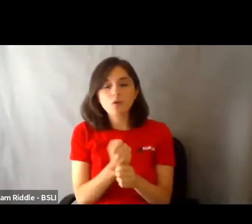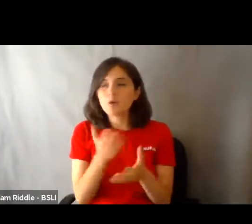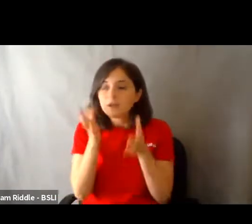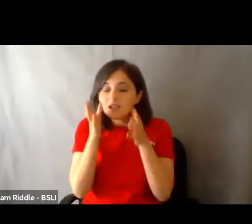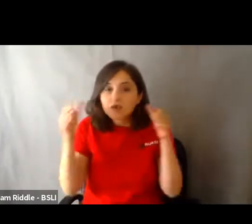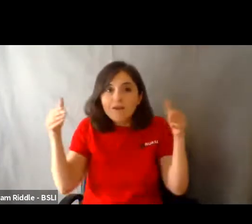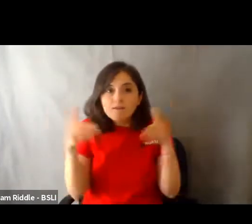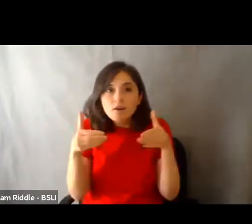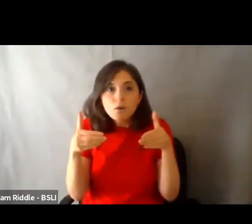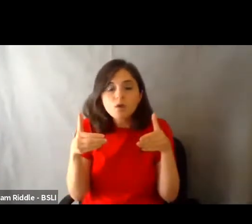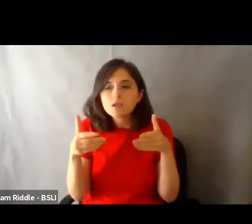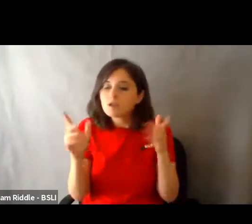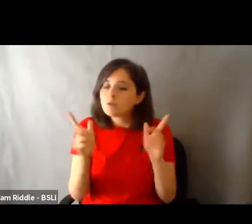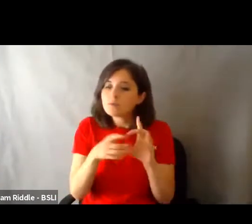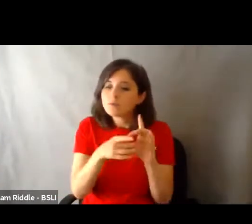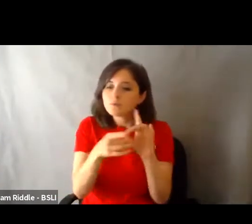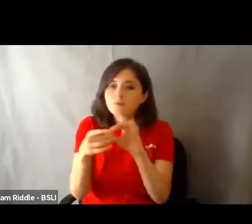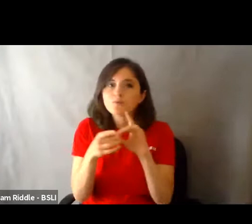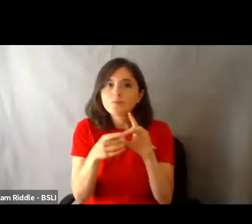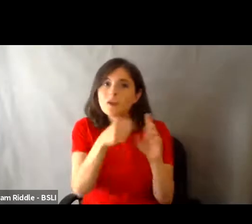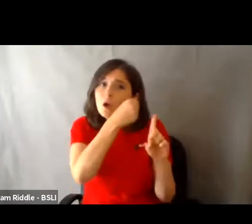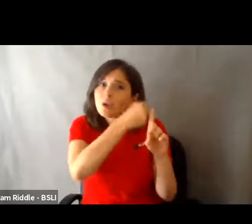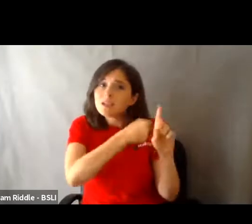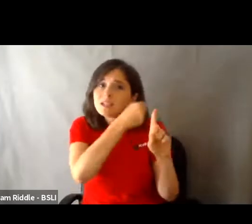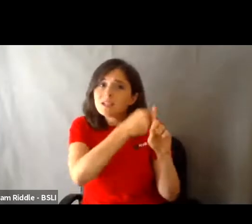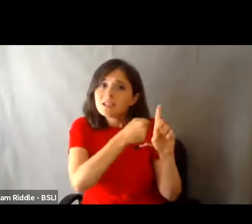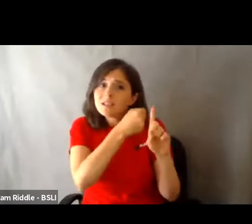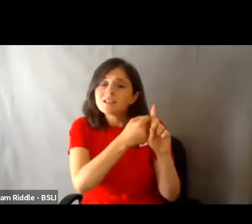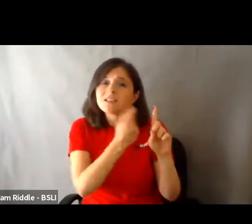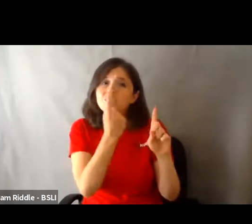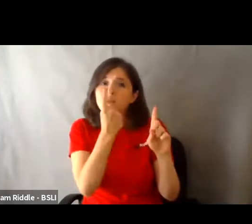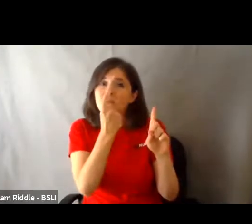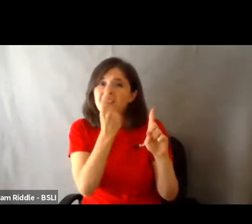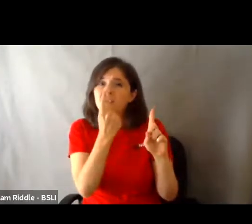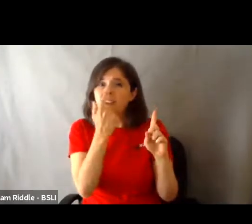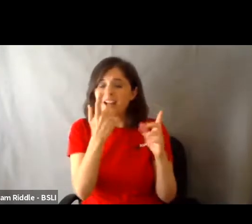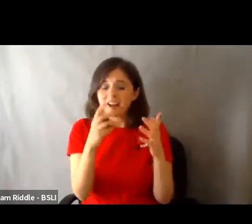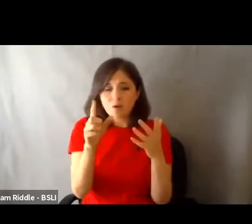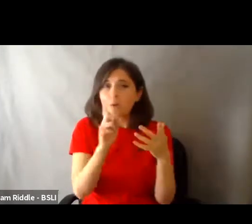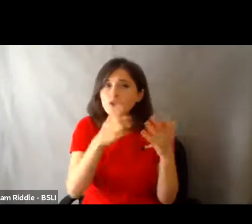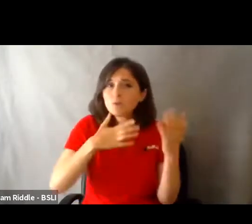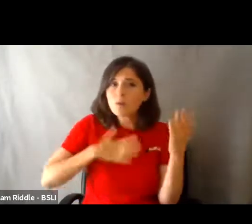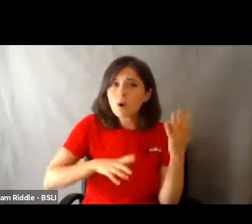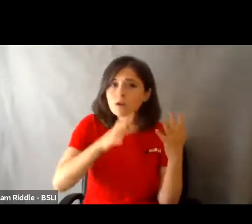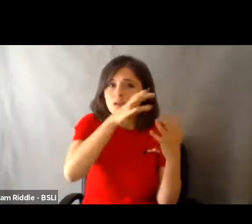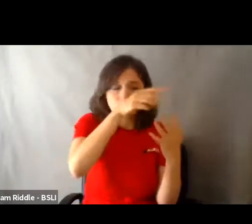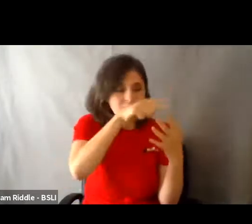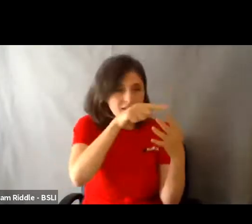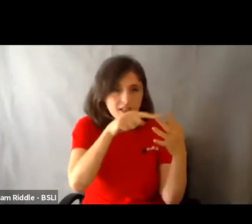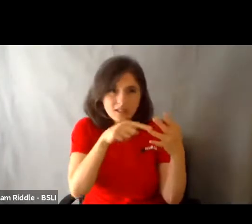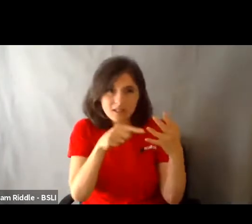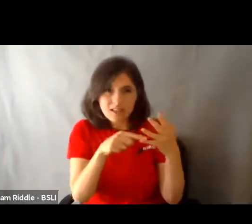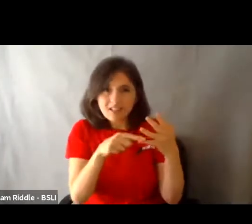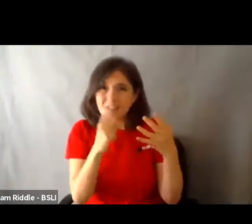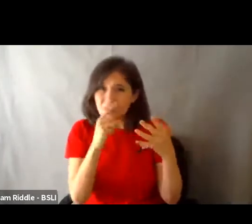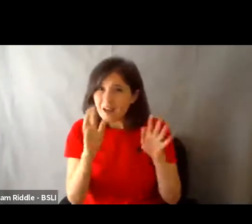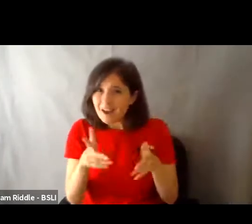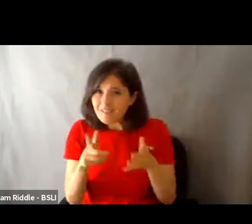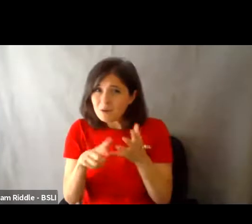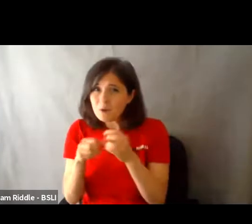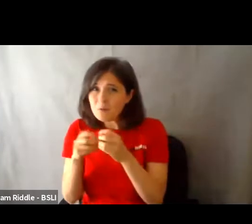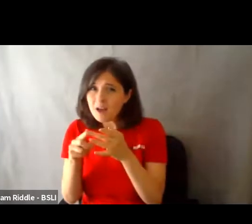united and realise that those demands can be decoupled from the idea of a UBI. We can campaign against conditionality in the current